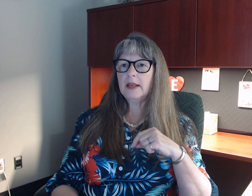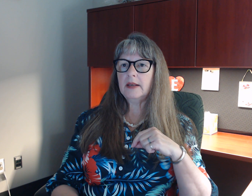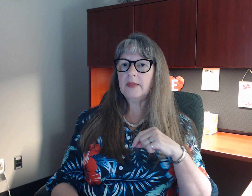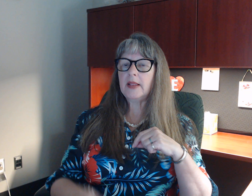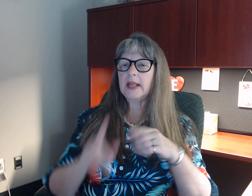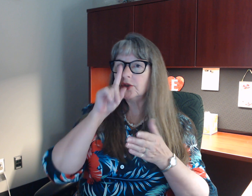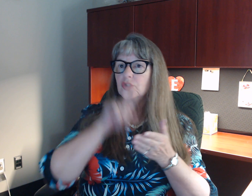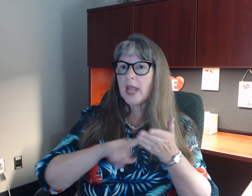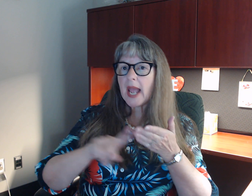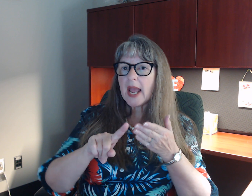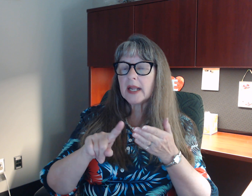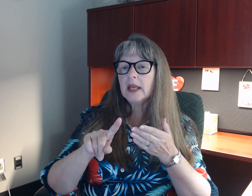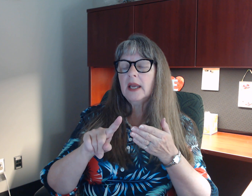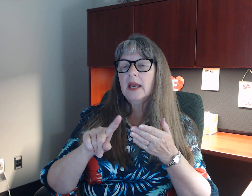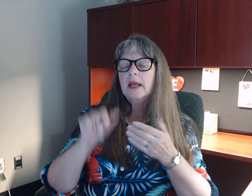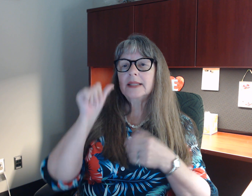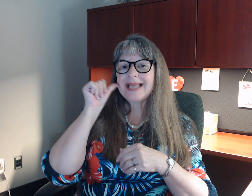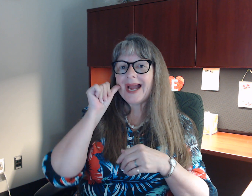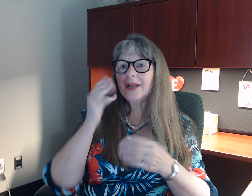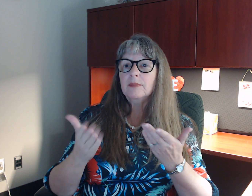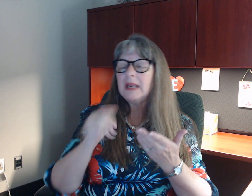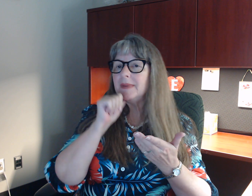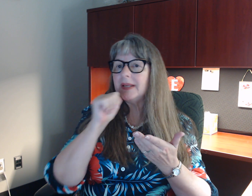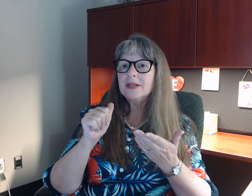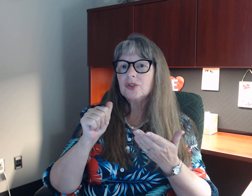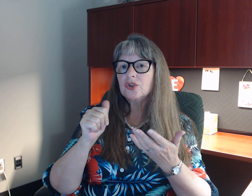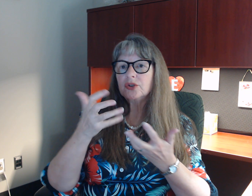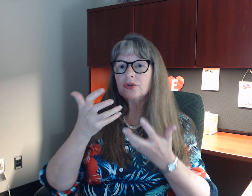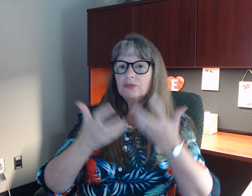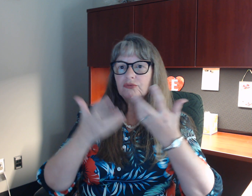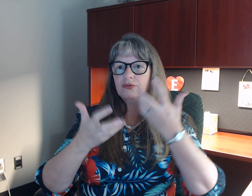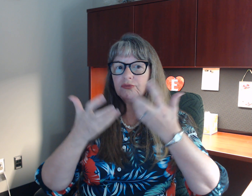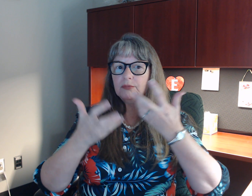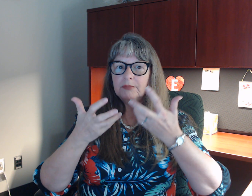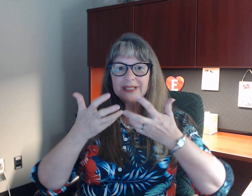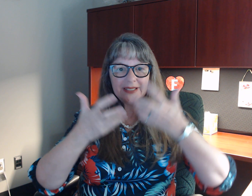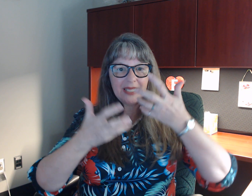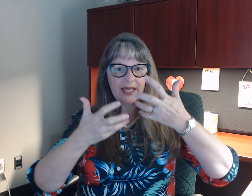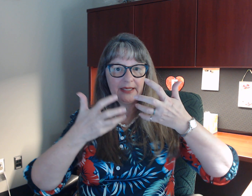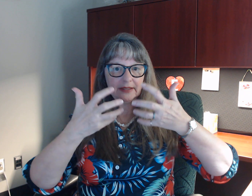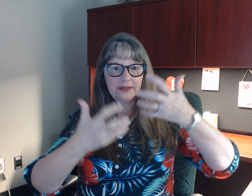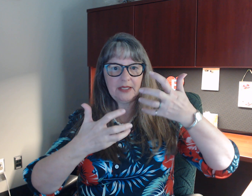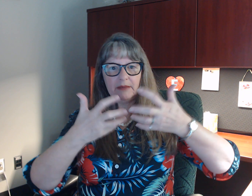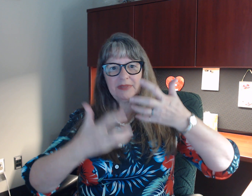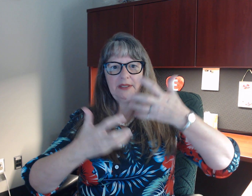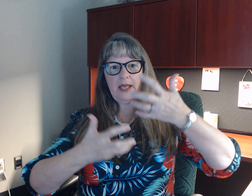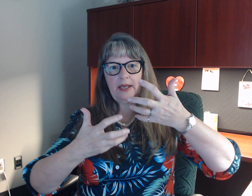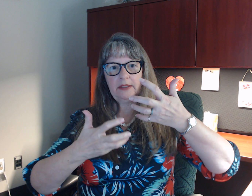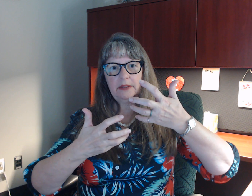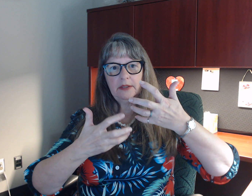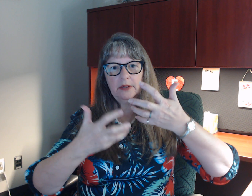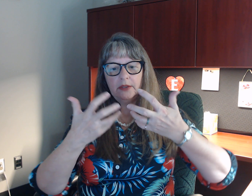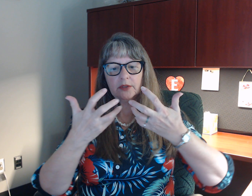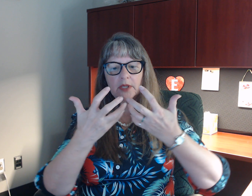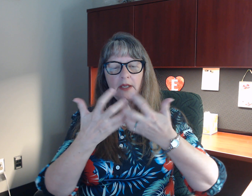And then they can check the tire. Maybe it's just misaligned. See, misaligned. It's not